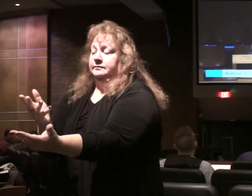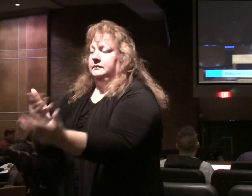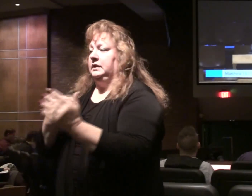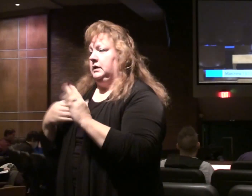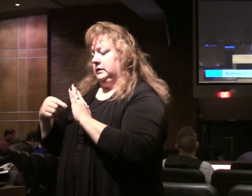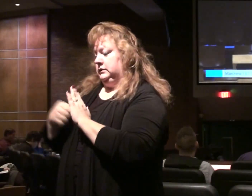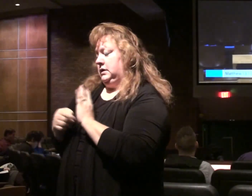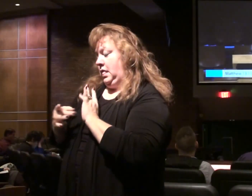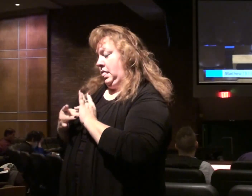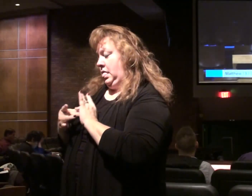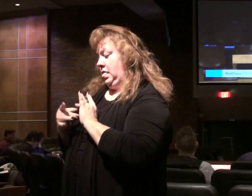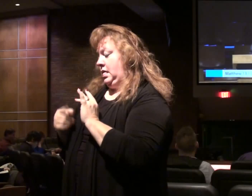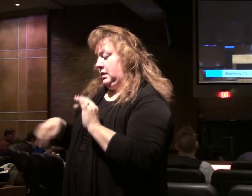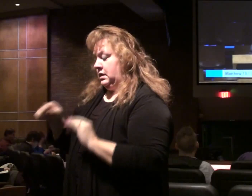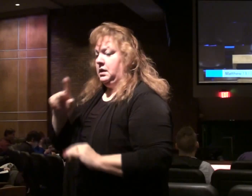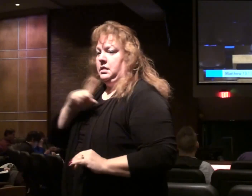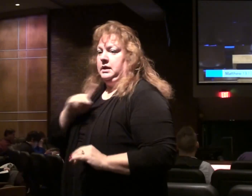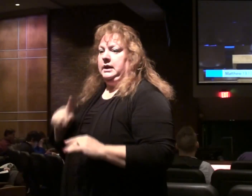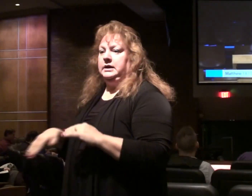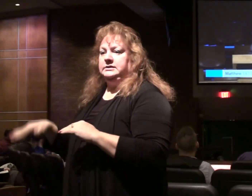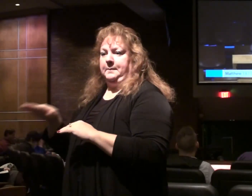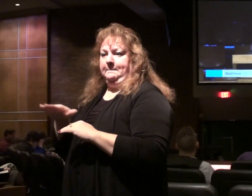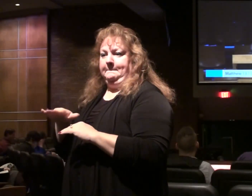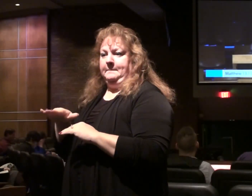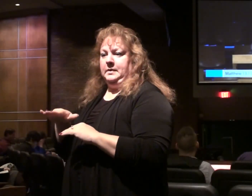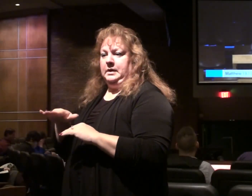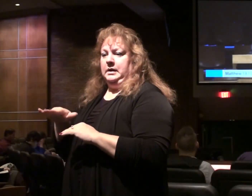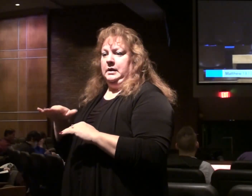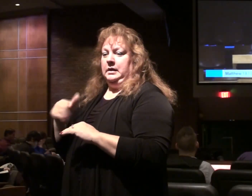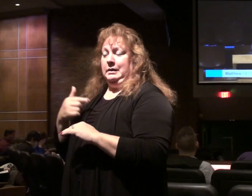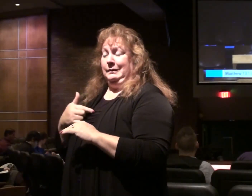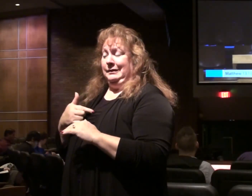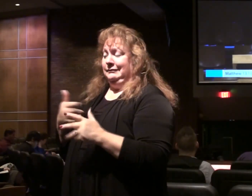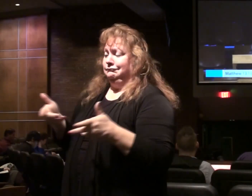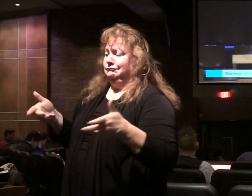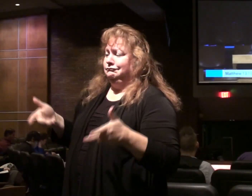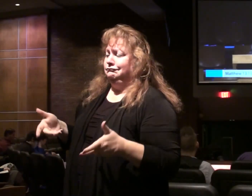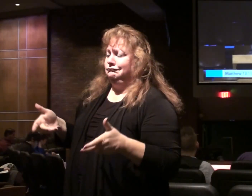you more about the kingdom that we've been talking about.